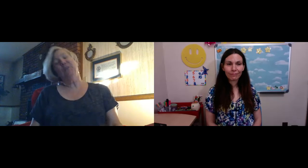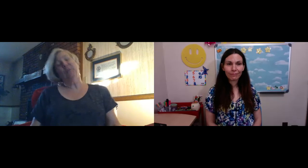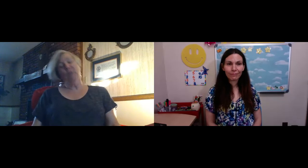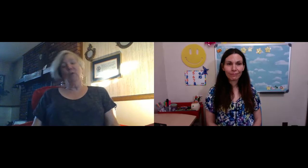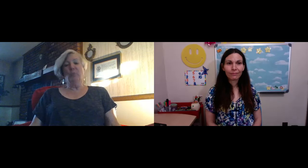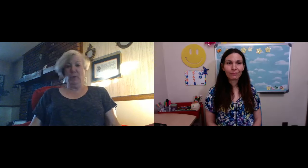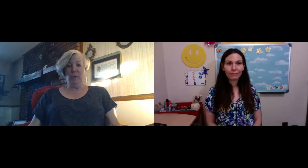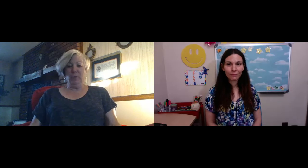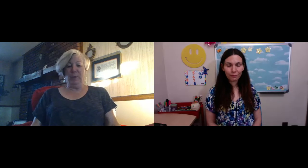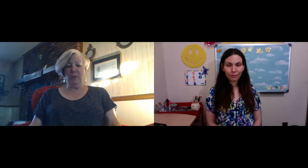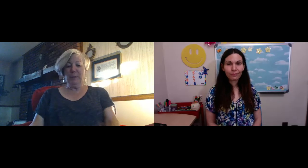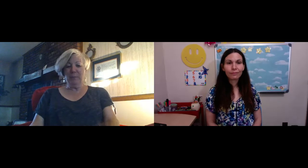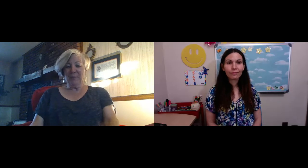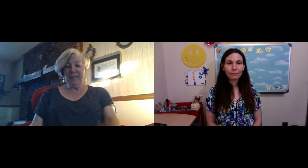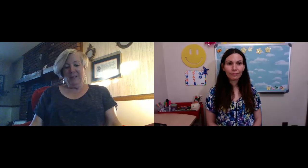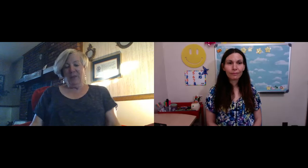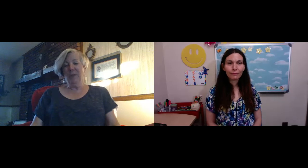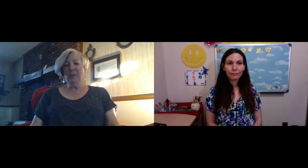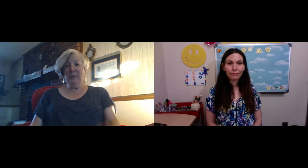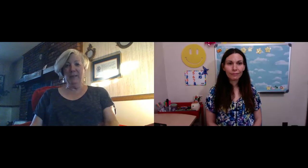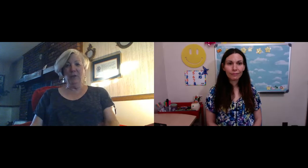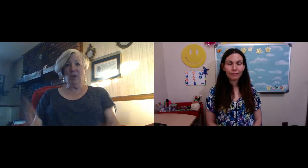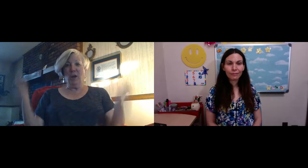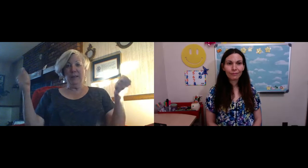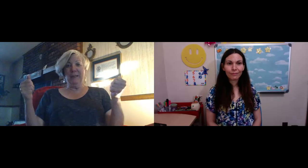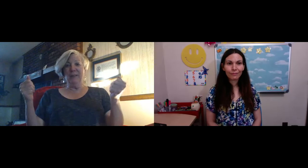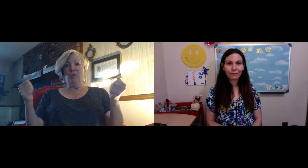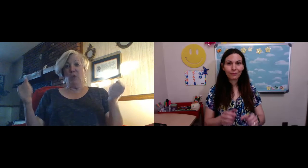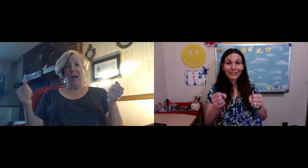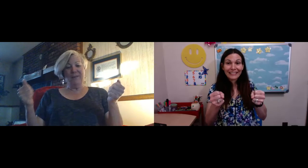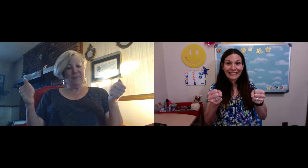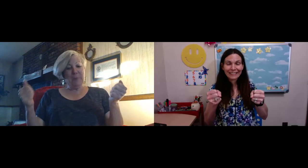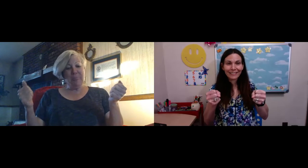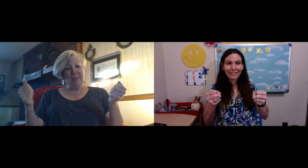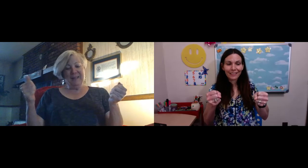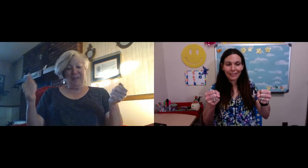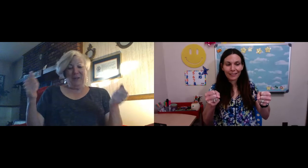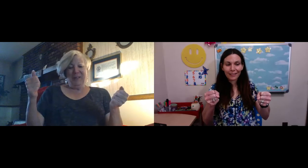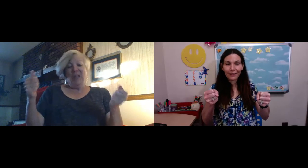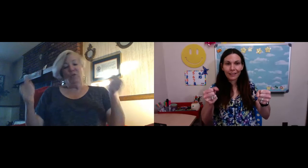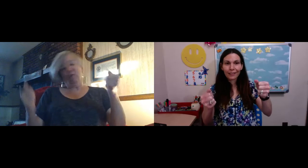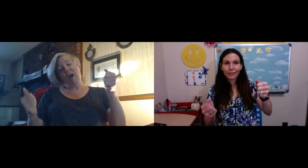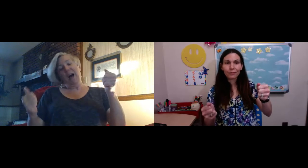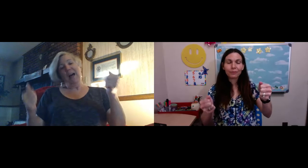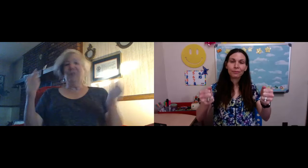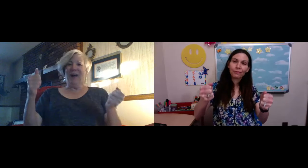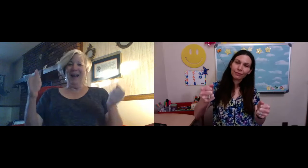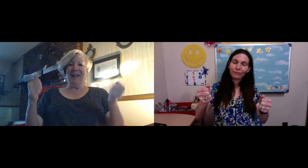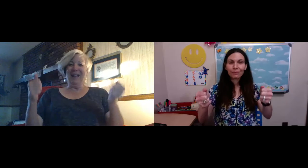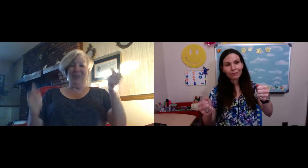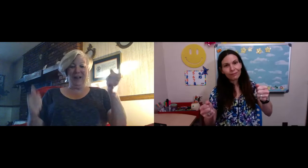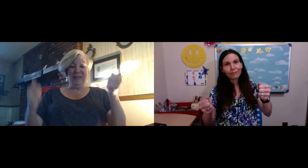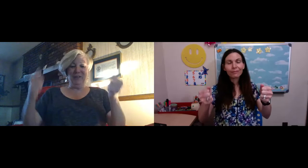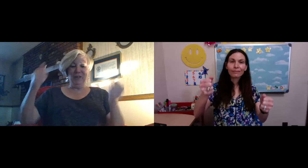the tune of Row, Row, Row Your Boat. So everyone get in your car, get ready to drive. So drive,